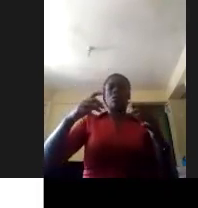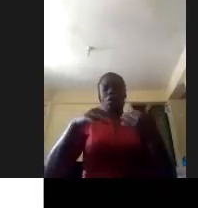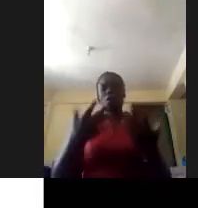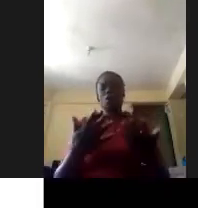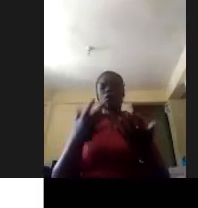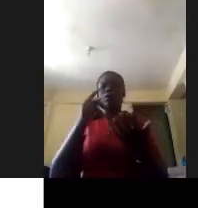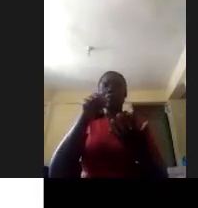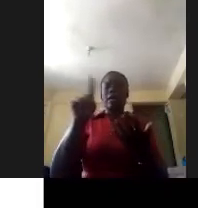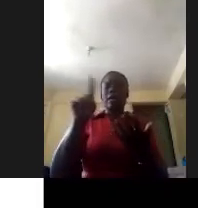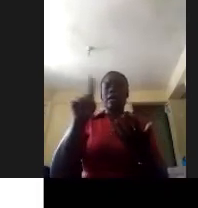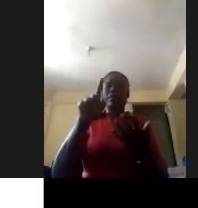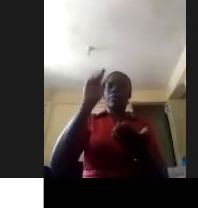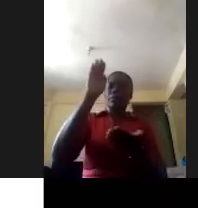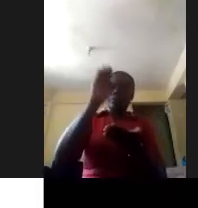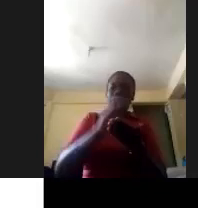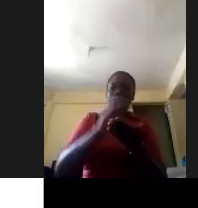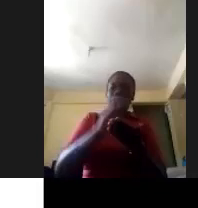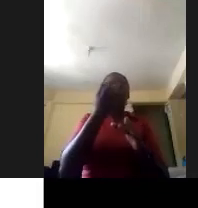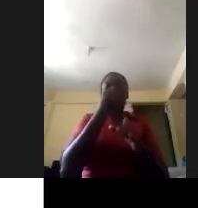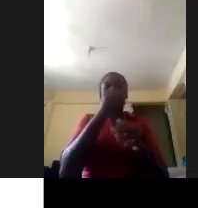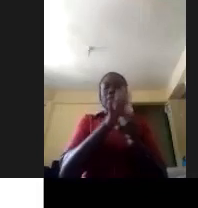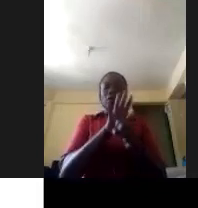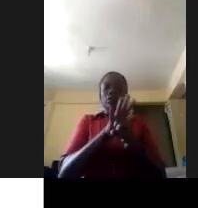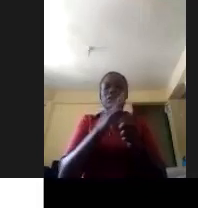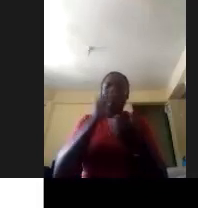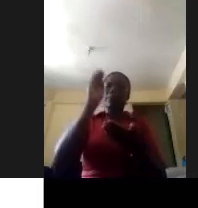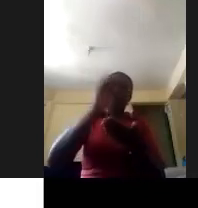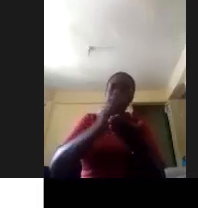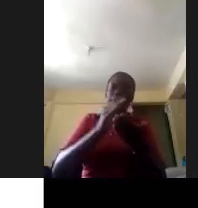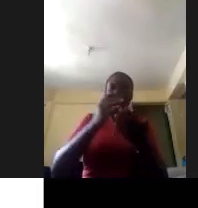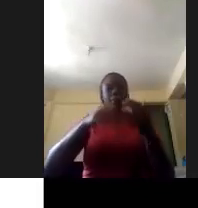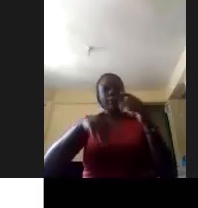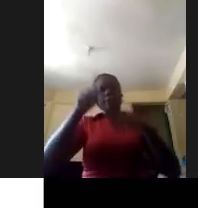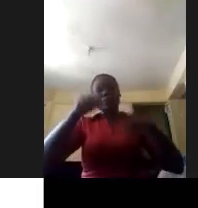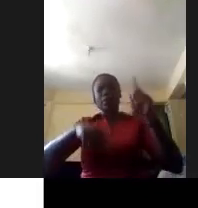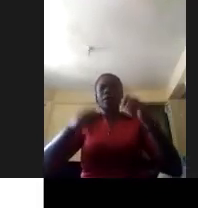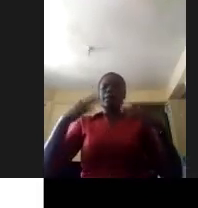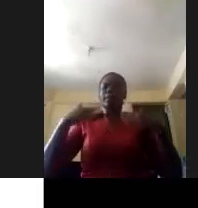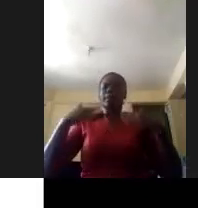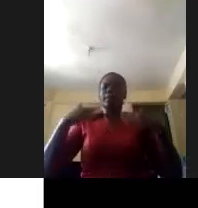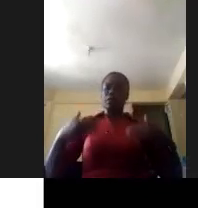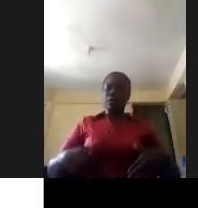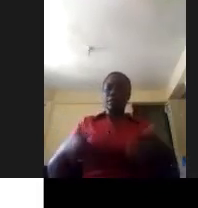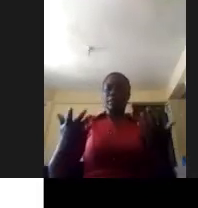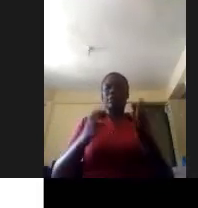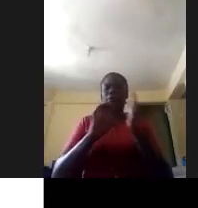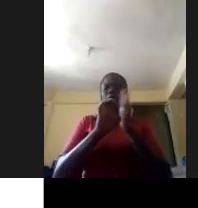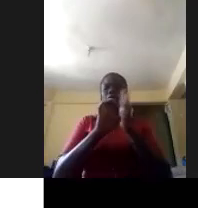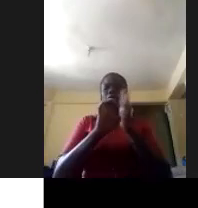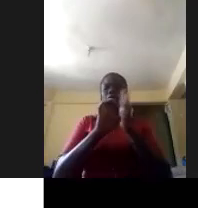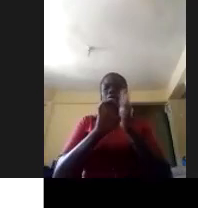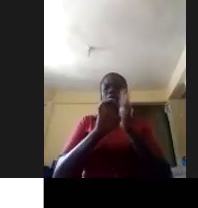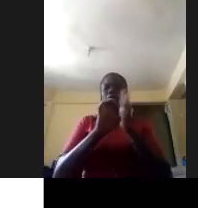you're overeating, or there have been fluctuations in body weight, which we say should not be more than 5% of your basal